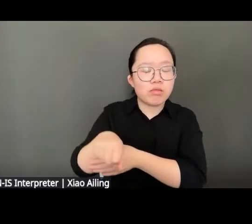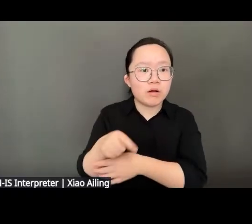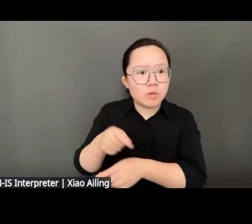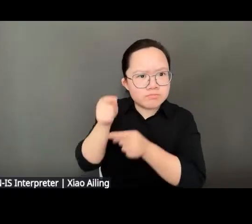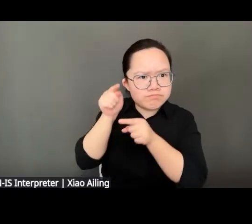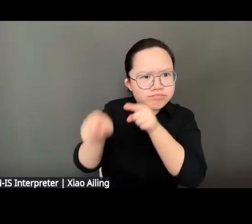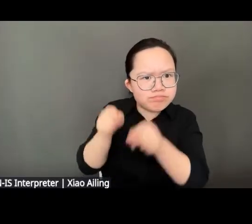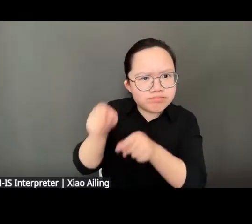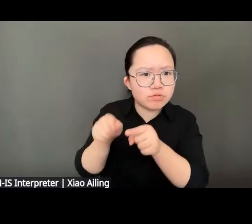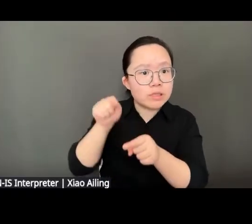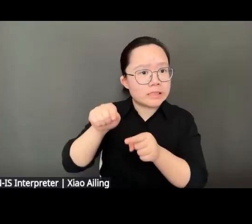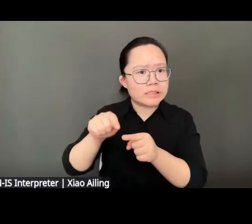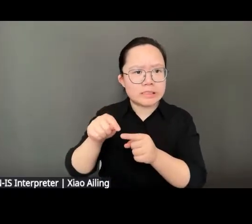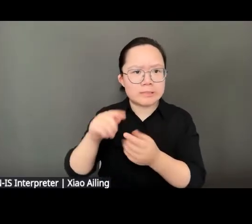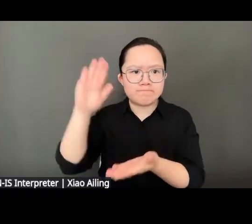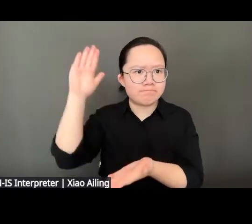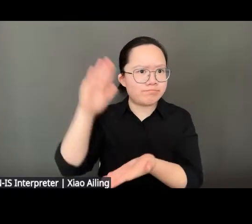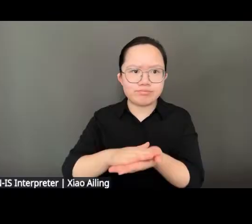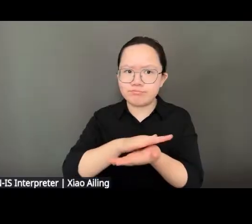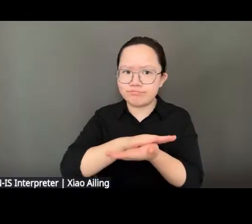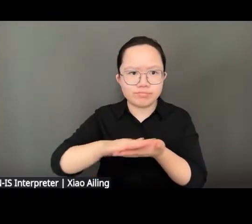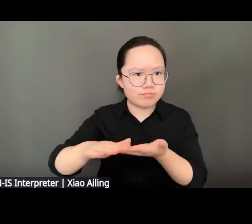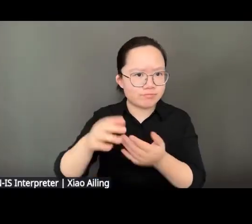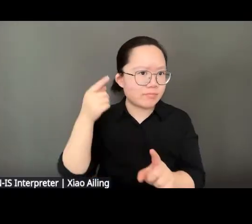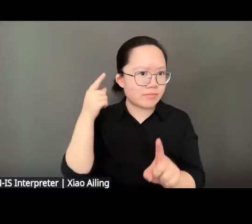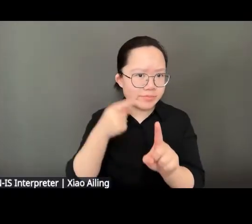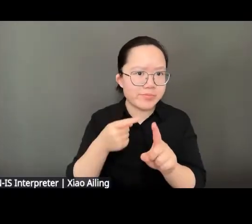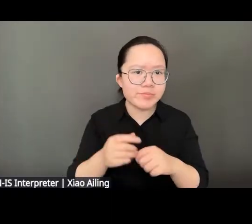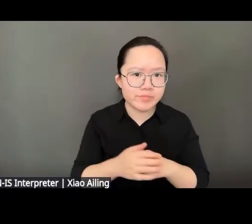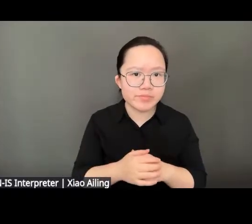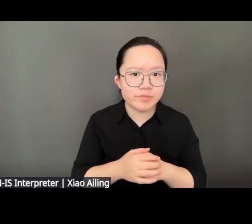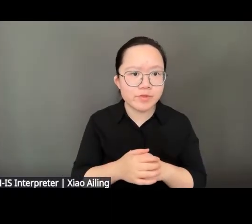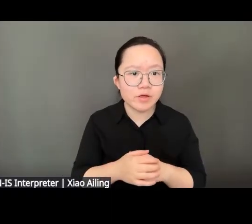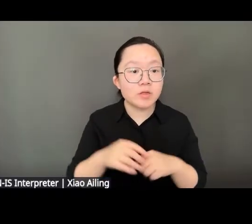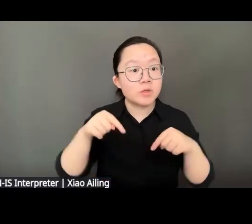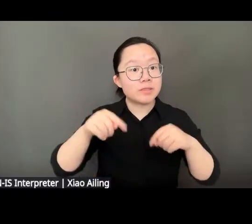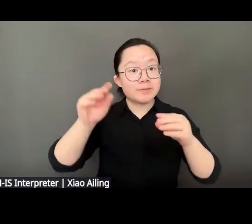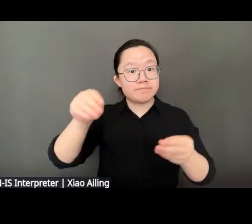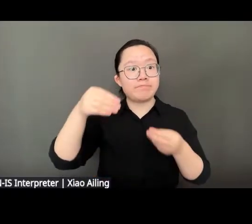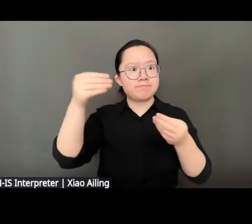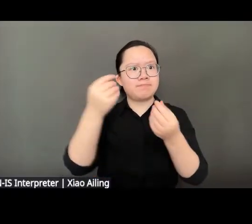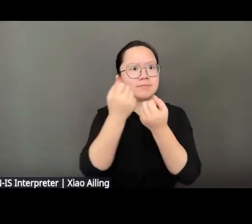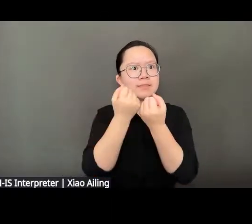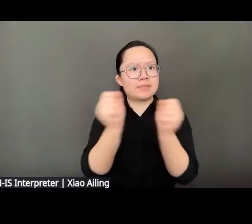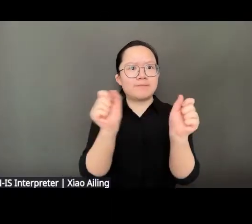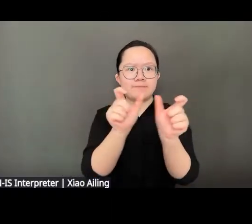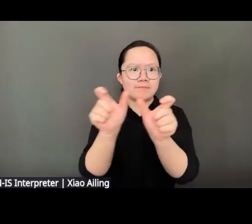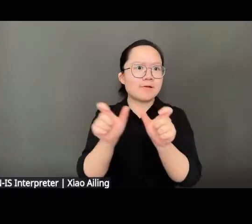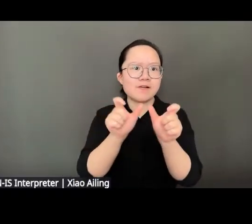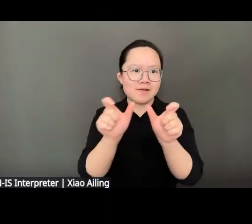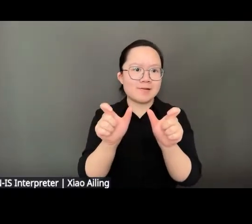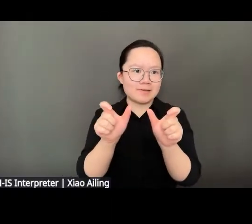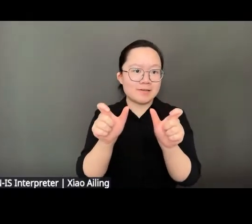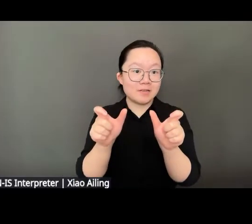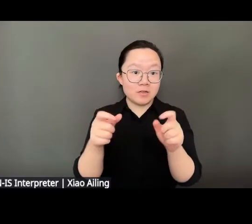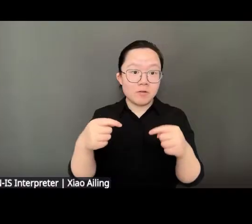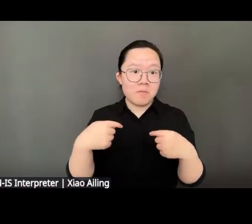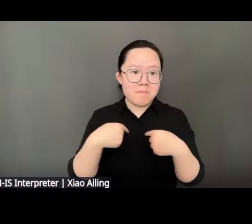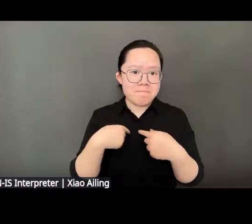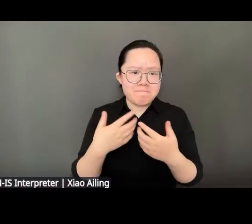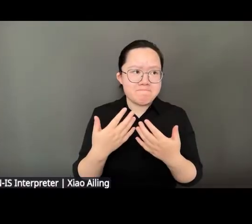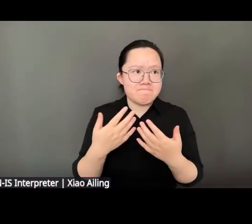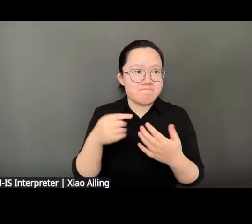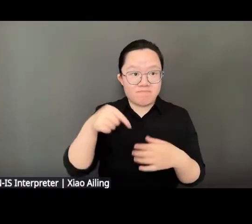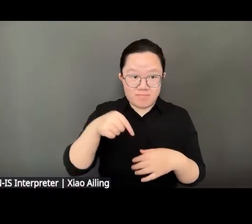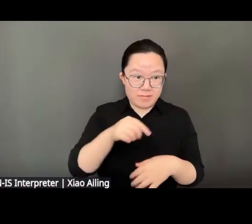approach was a new way of working. So I think sitting here in 2026, I would think the average